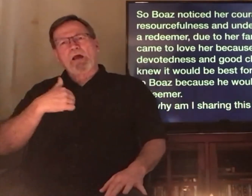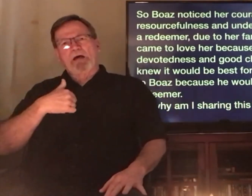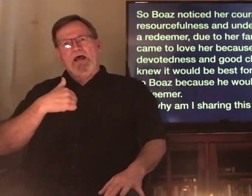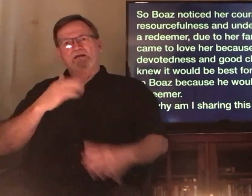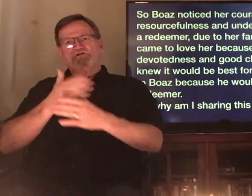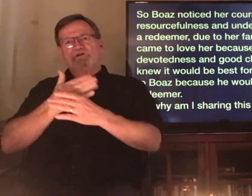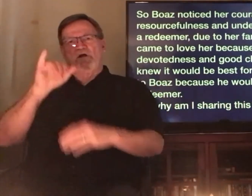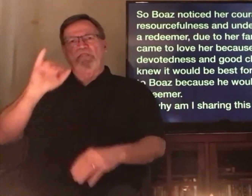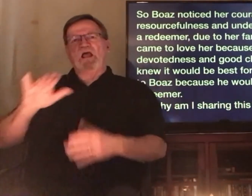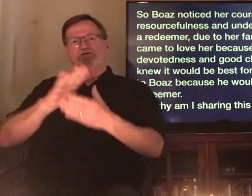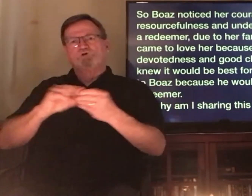So